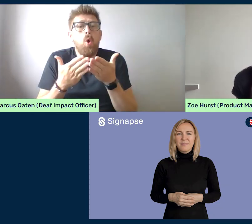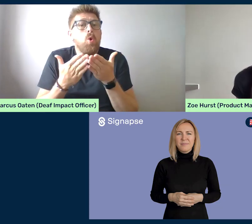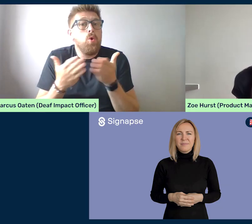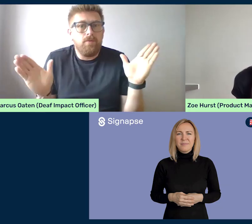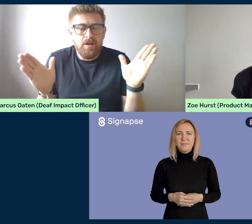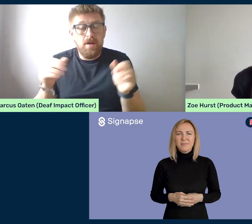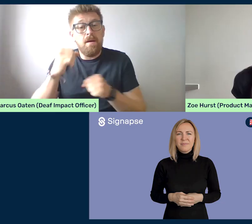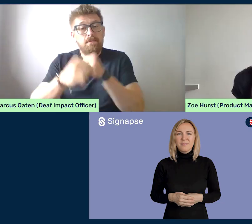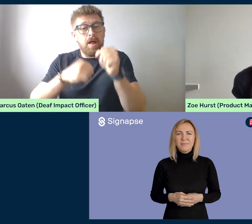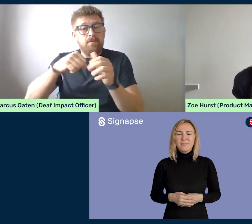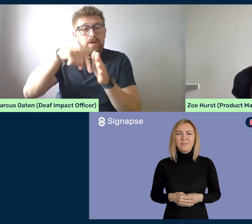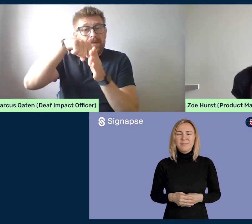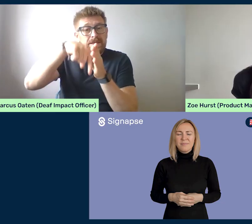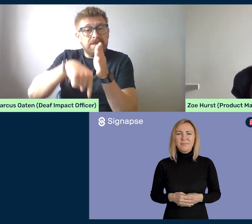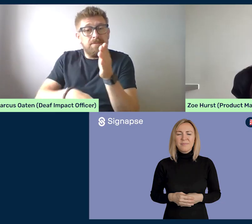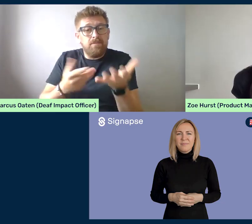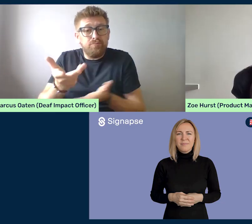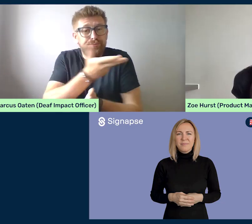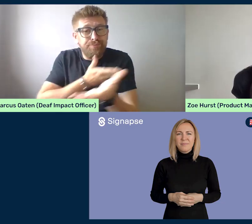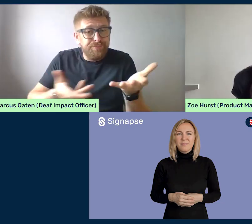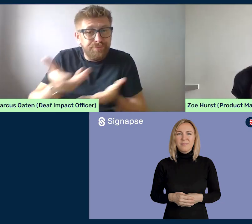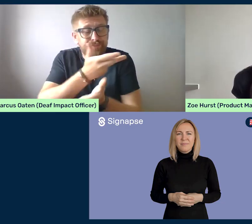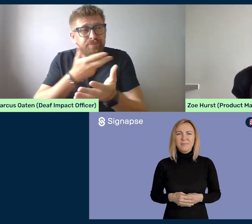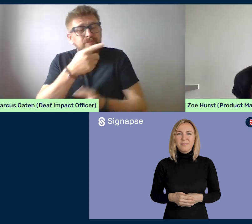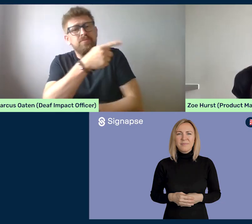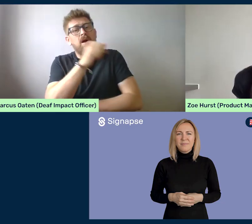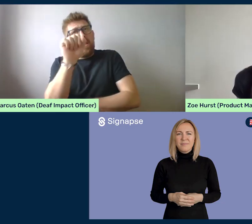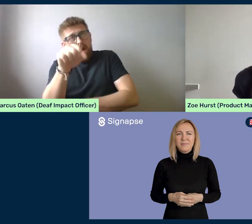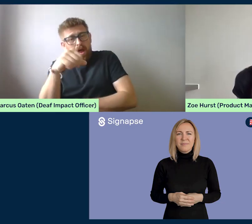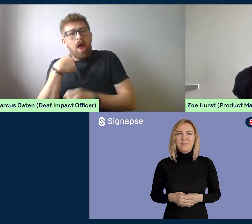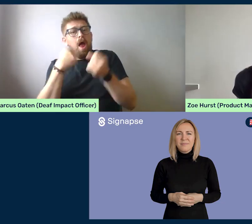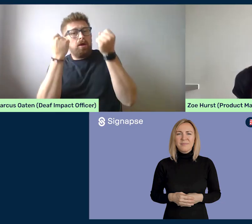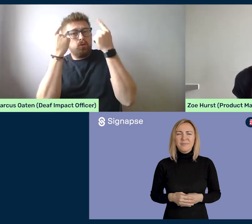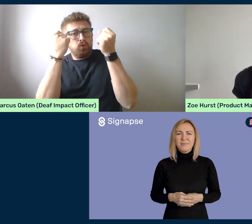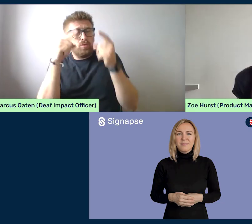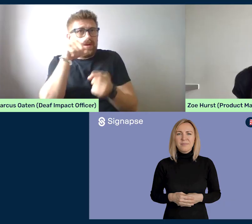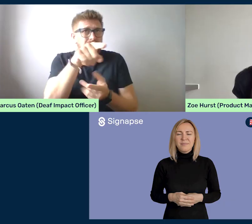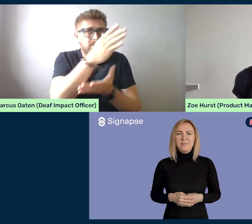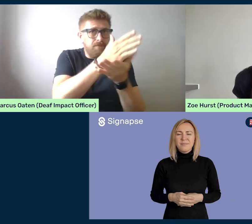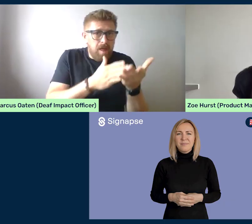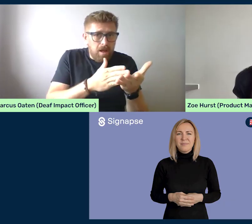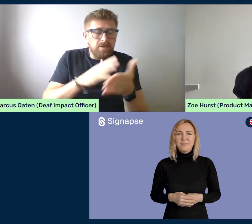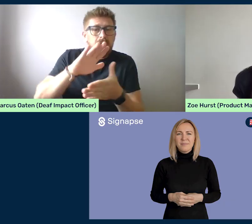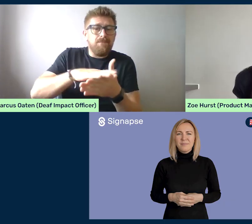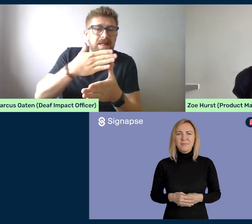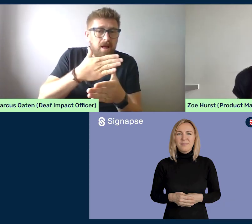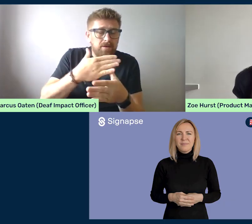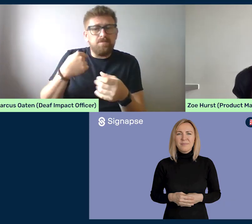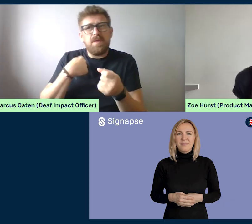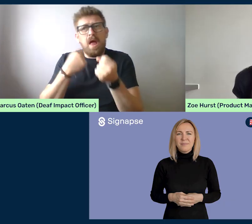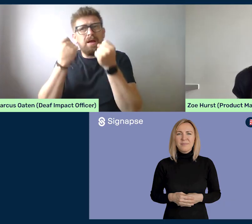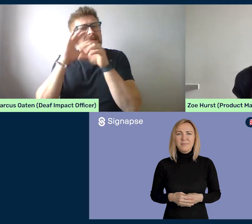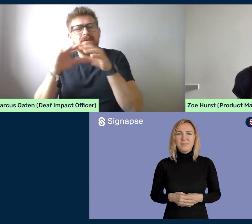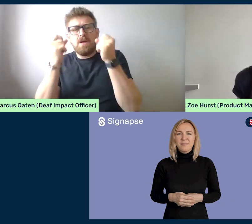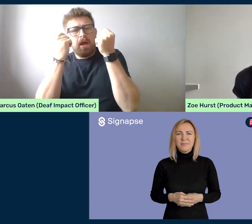of that. And we draw out that feedback. And normally it becomes quite an in-depth conversation in terms of they may